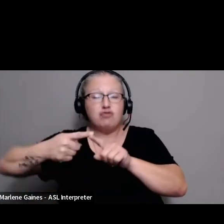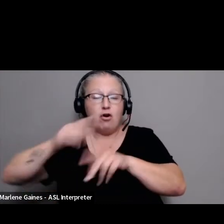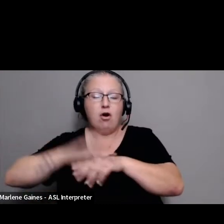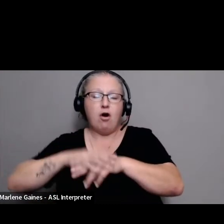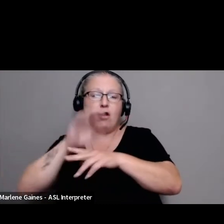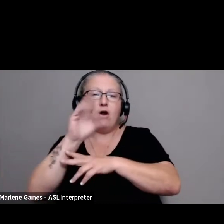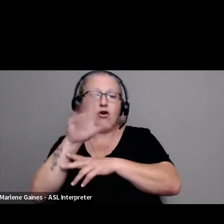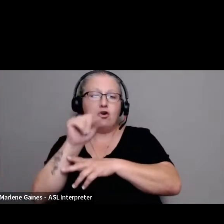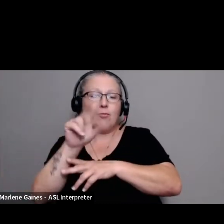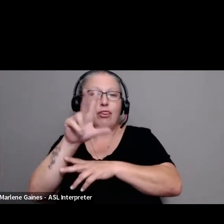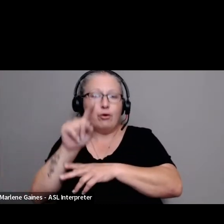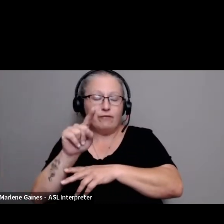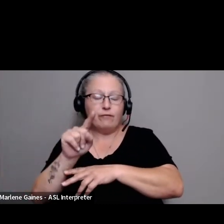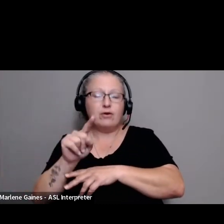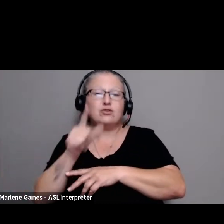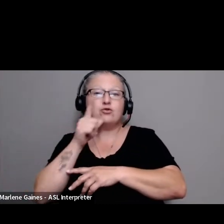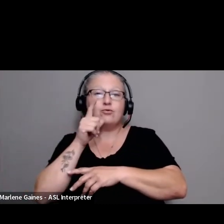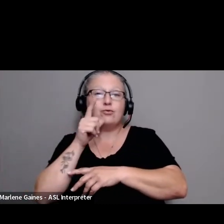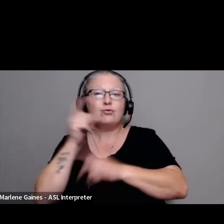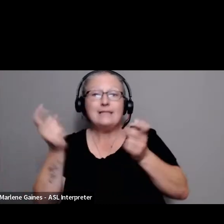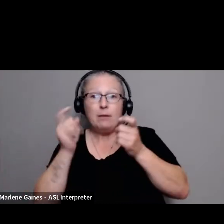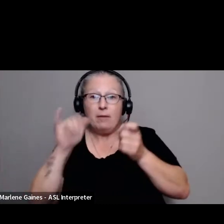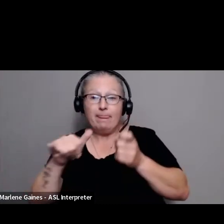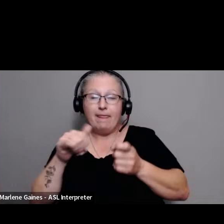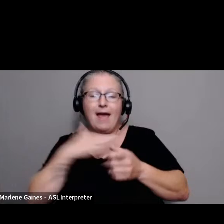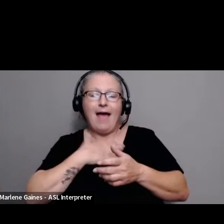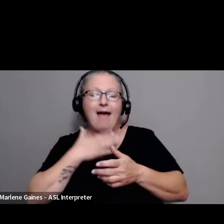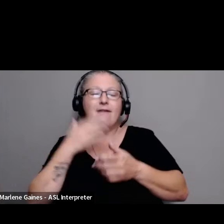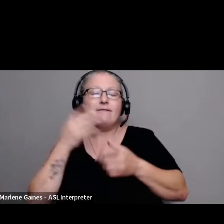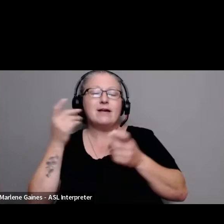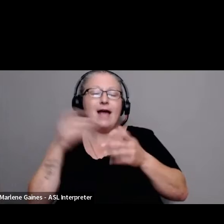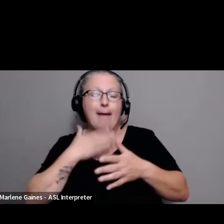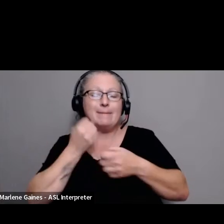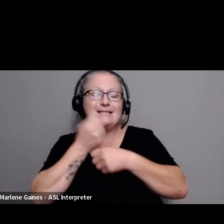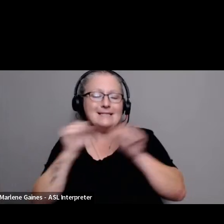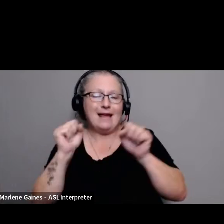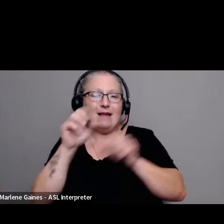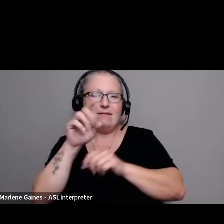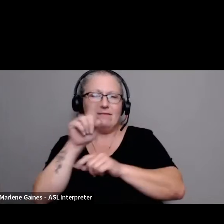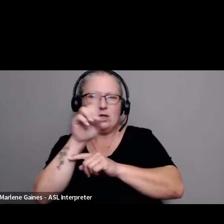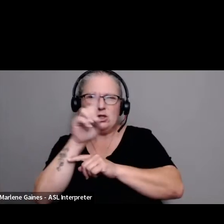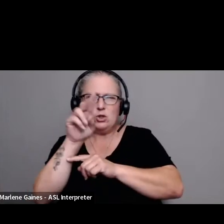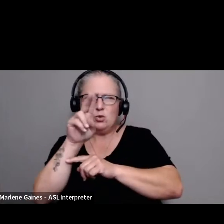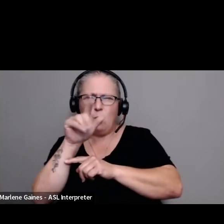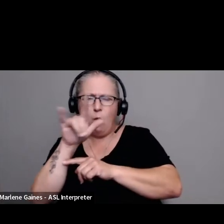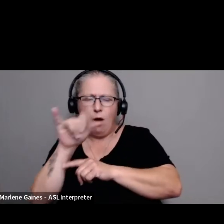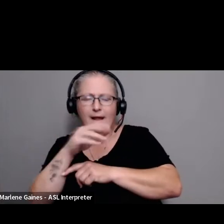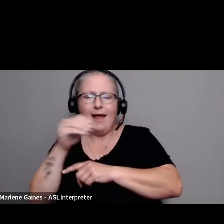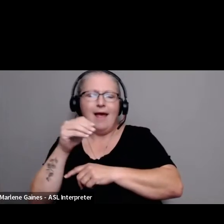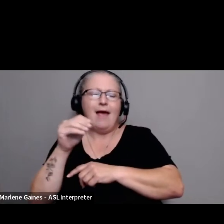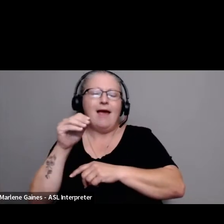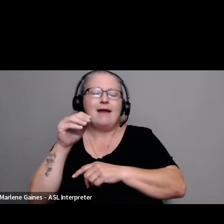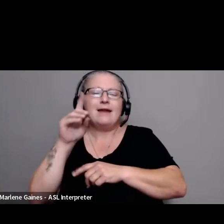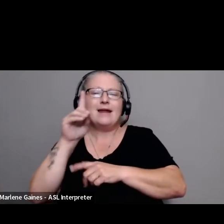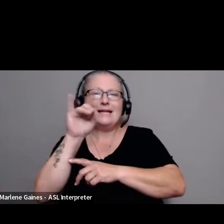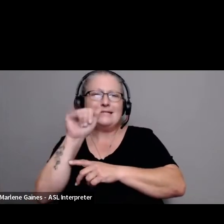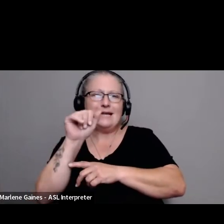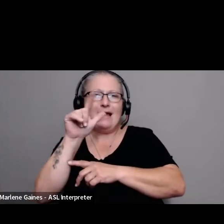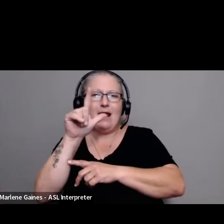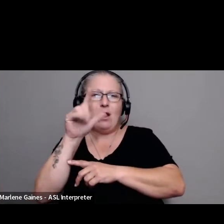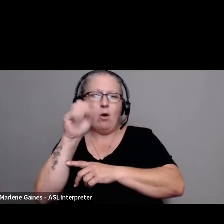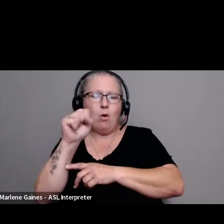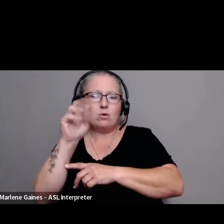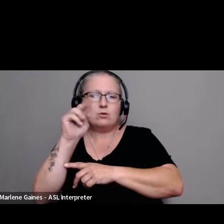want to wish all who celebrate a happy and safe Diwali. We also have Dia de los Muertos, the Day of the Dead.